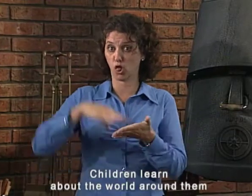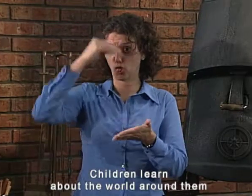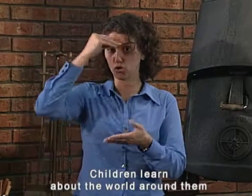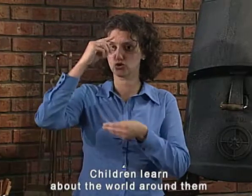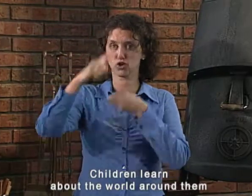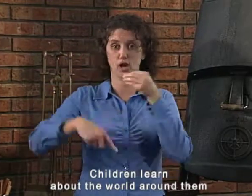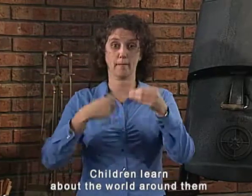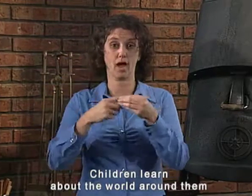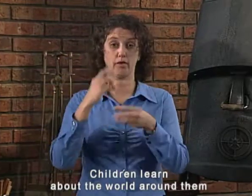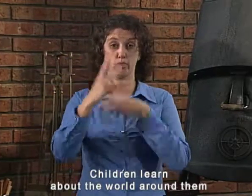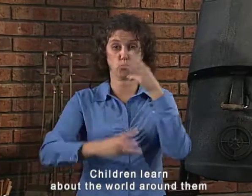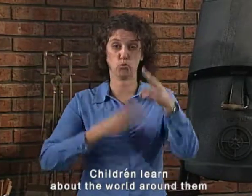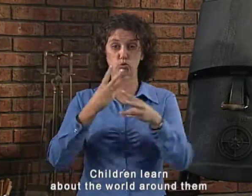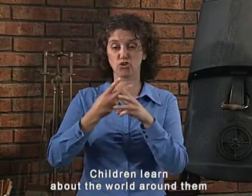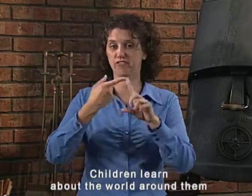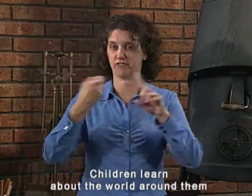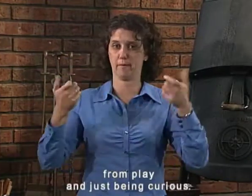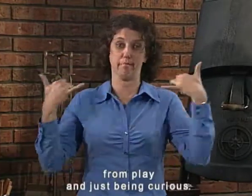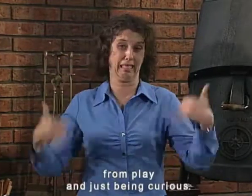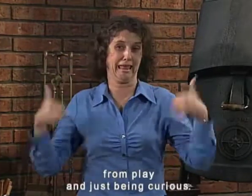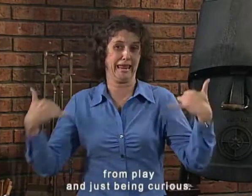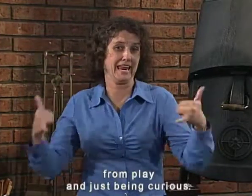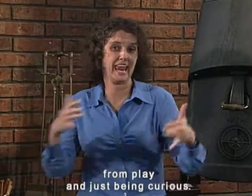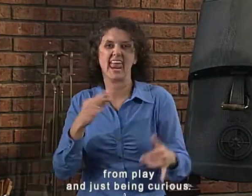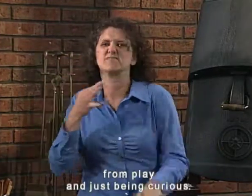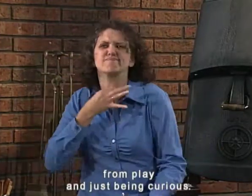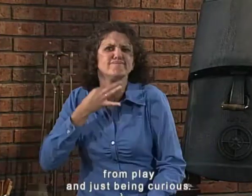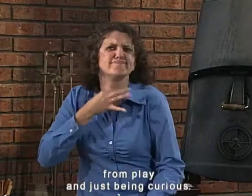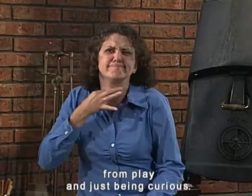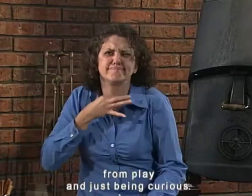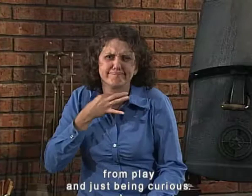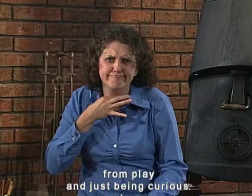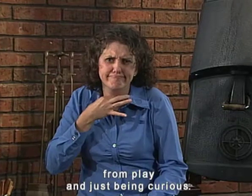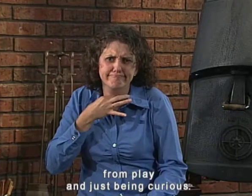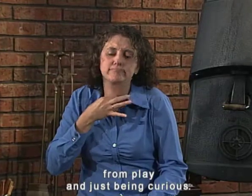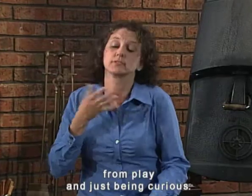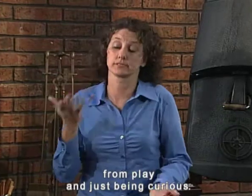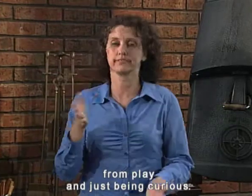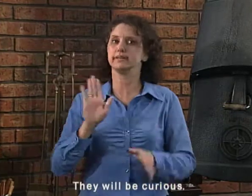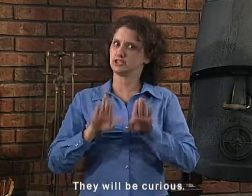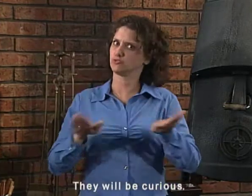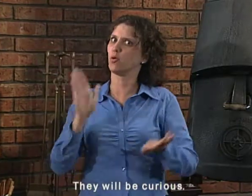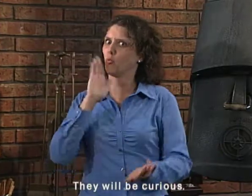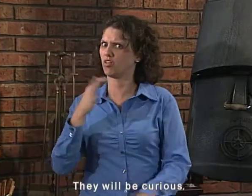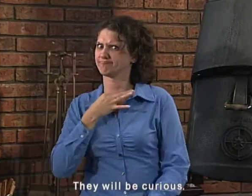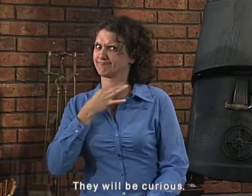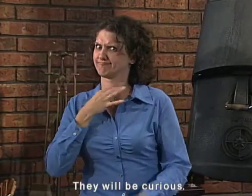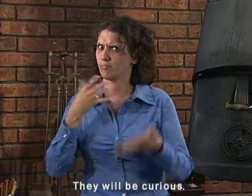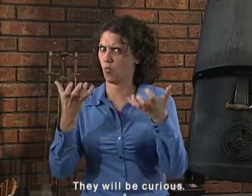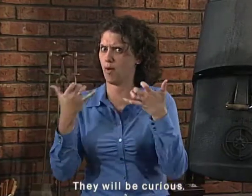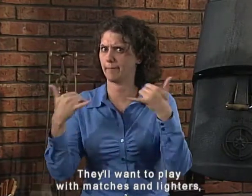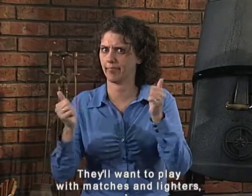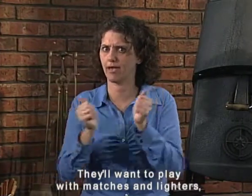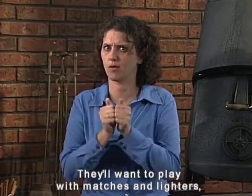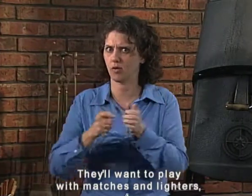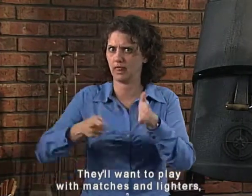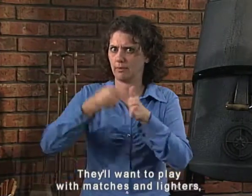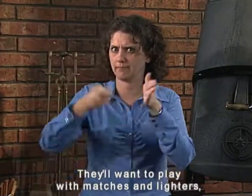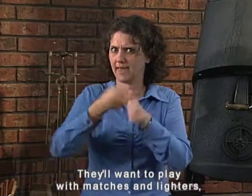Children learn about the world around them from play and just being curious. They will be curious. They'll want to play with